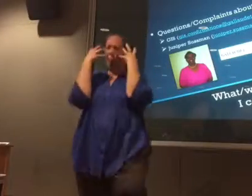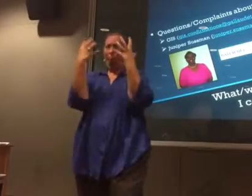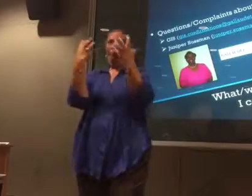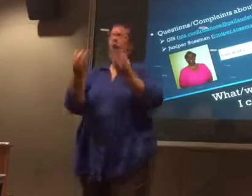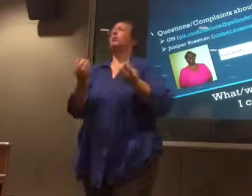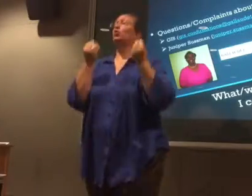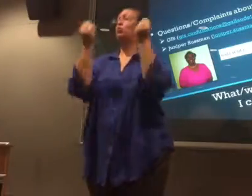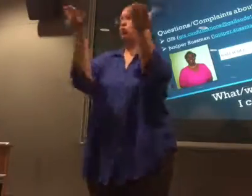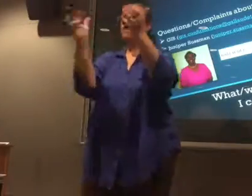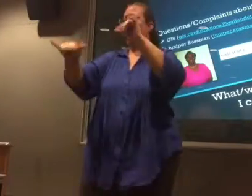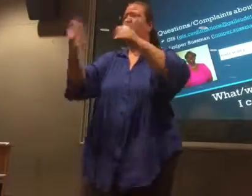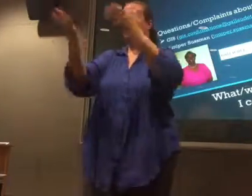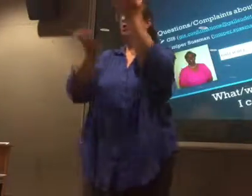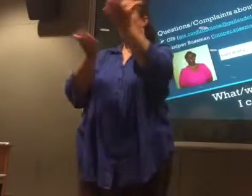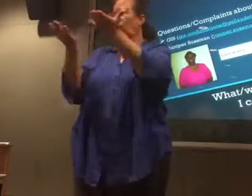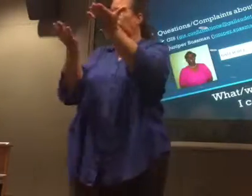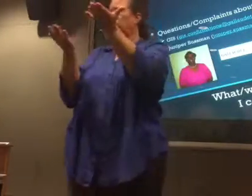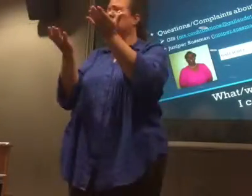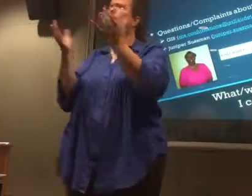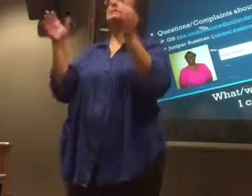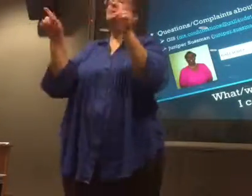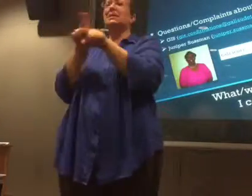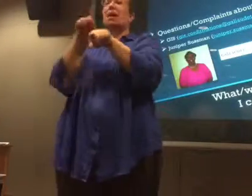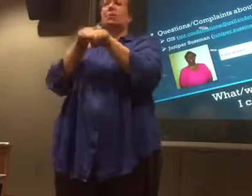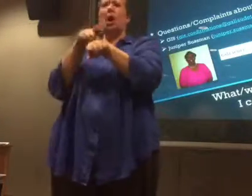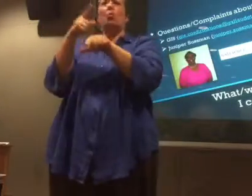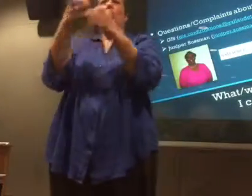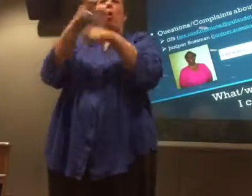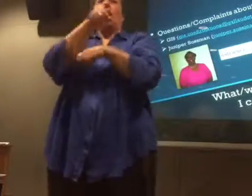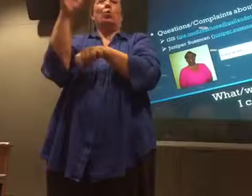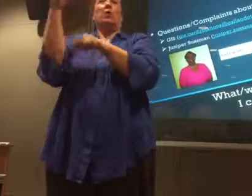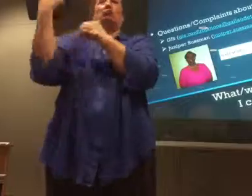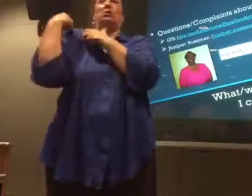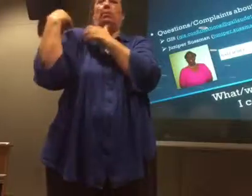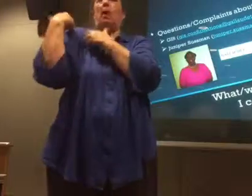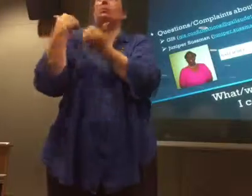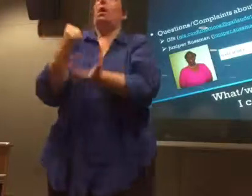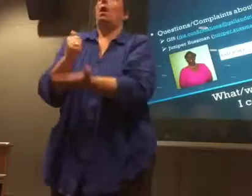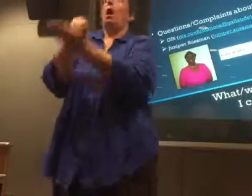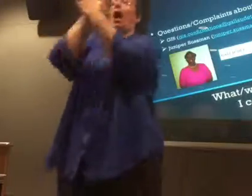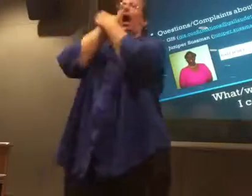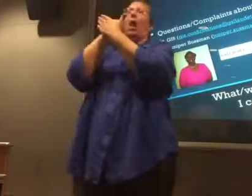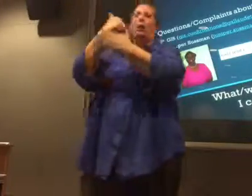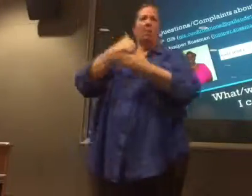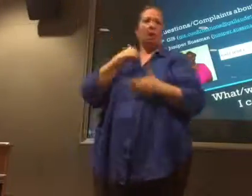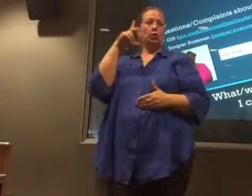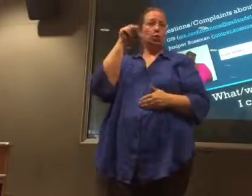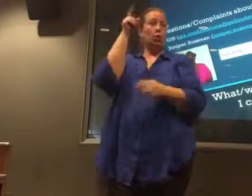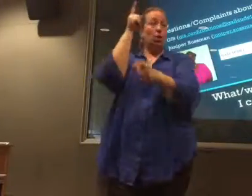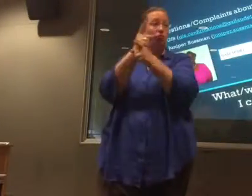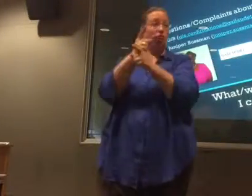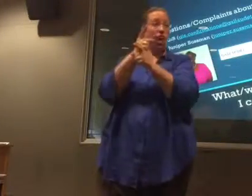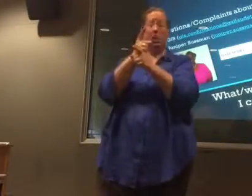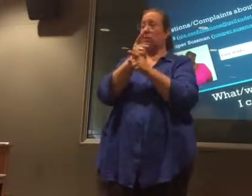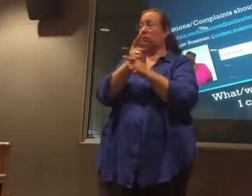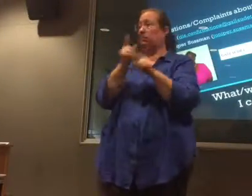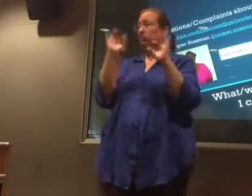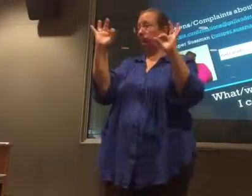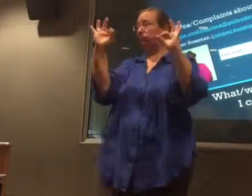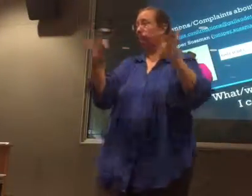It's very important that we want to be able to provide this service to you, but you also have to be responsible to help us be sure that